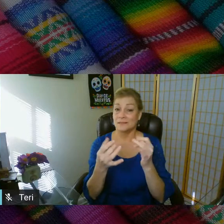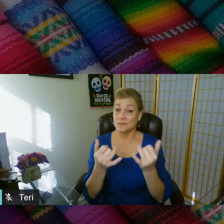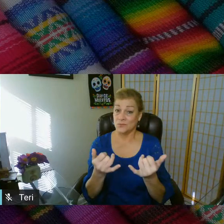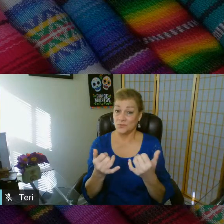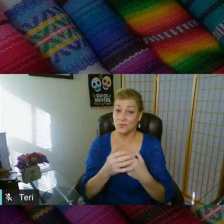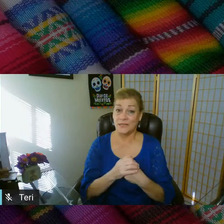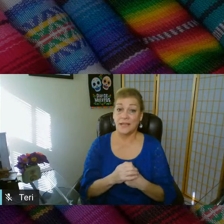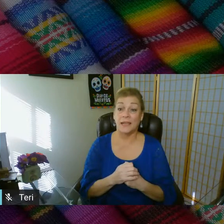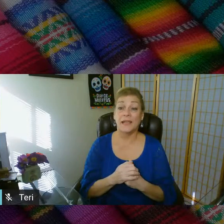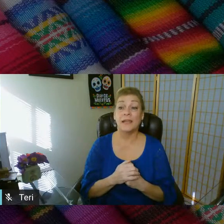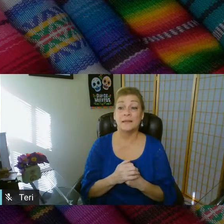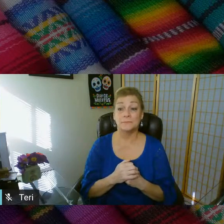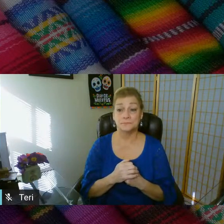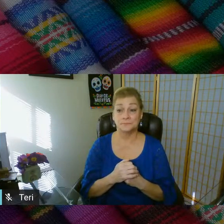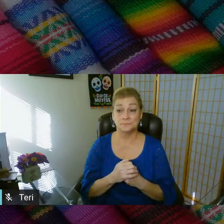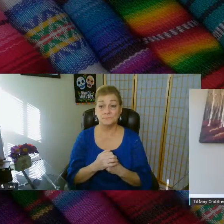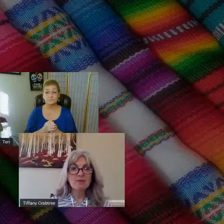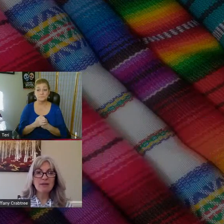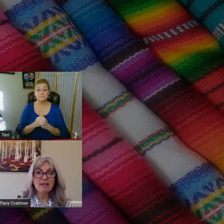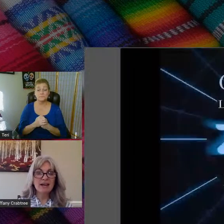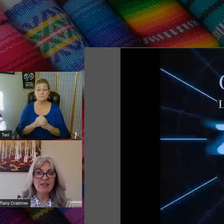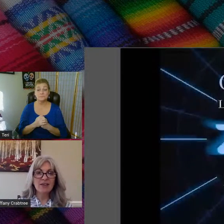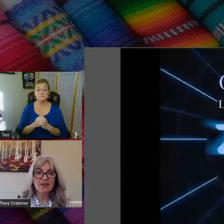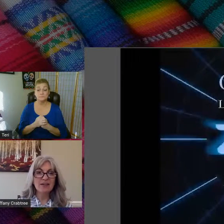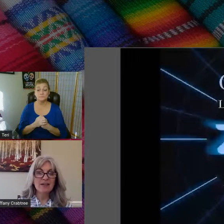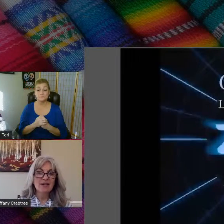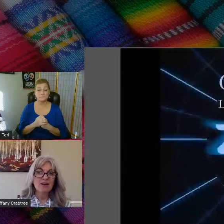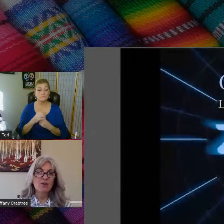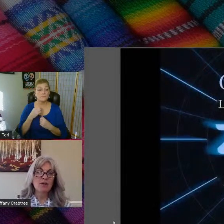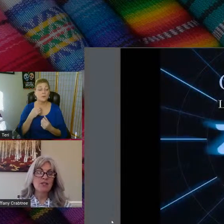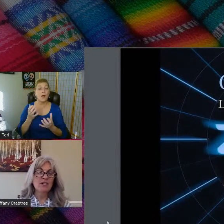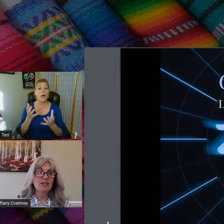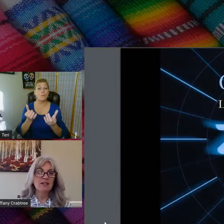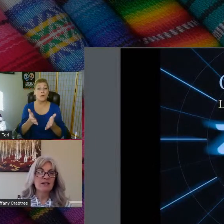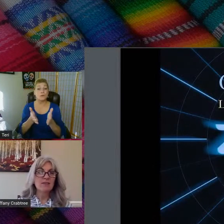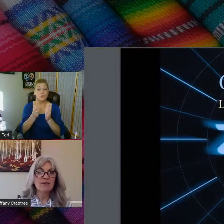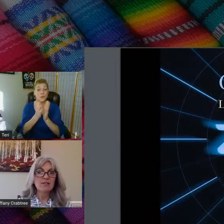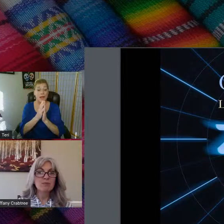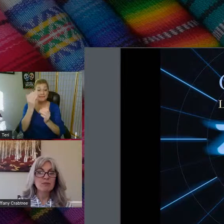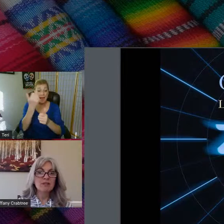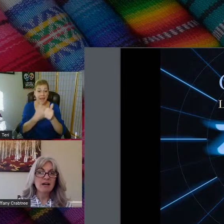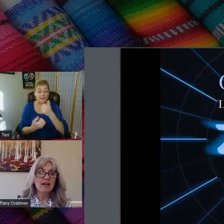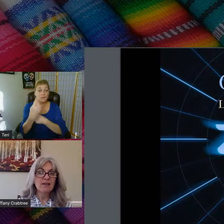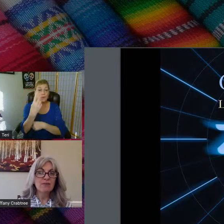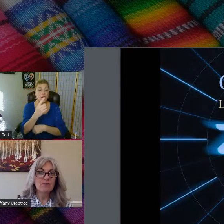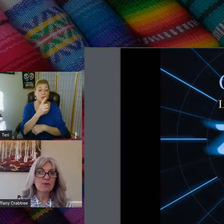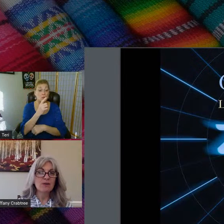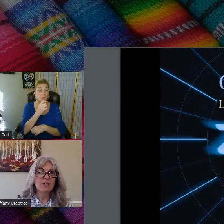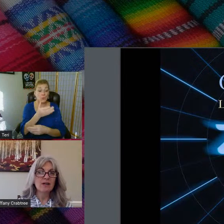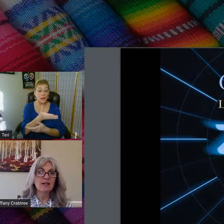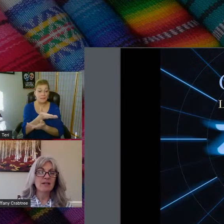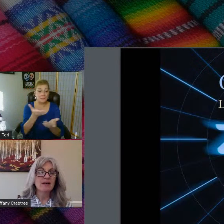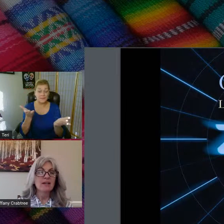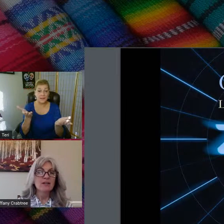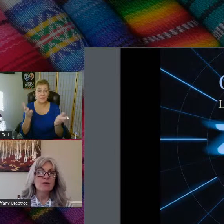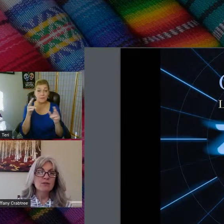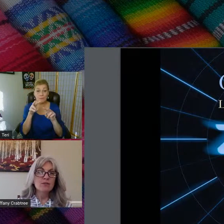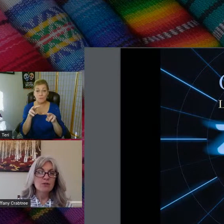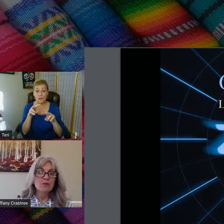like to extend an invitation to everybody out there watching on Facebook Live or